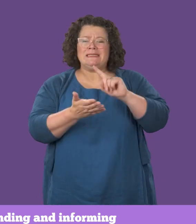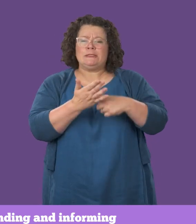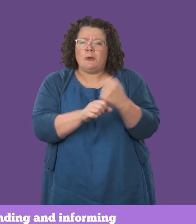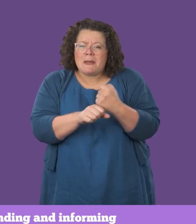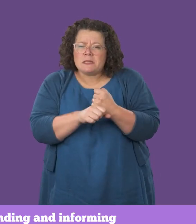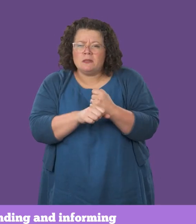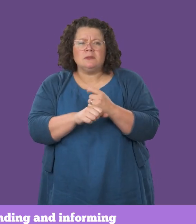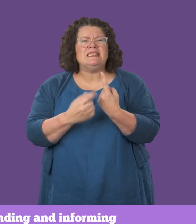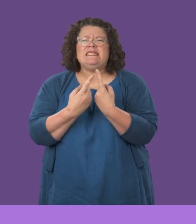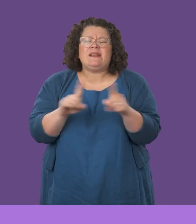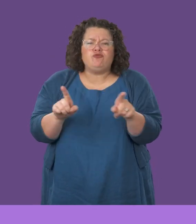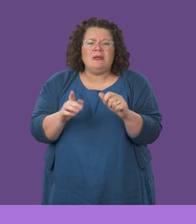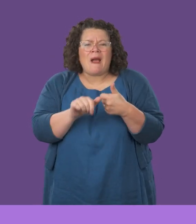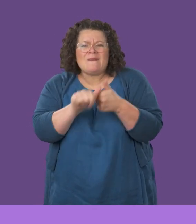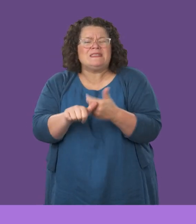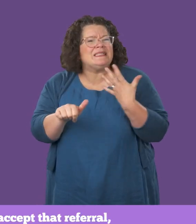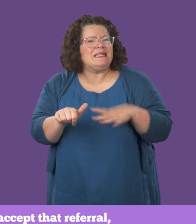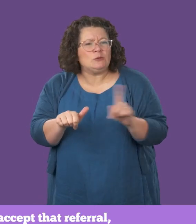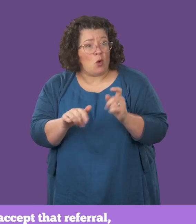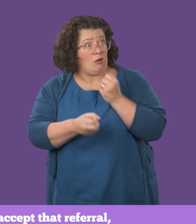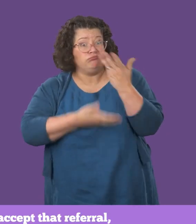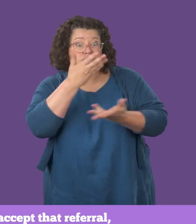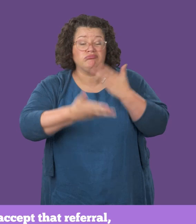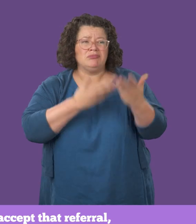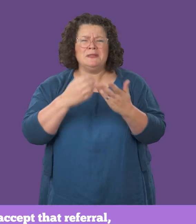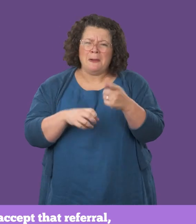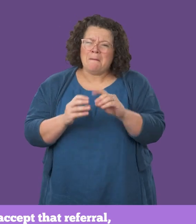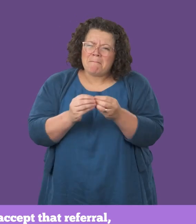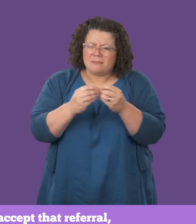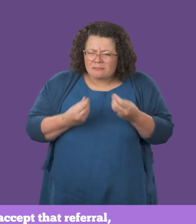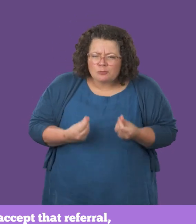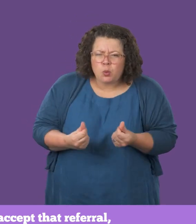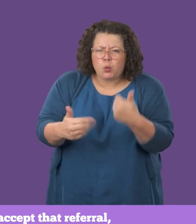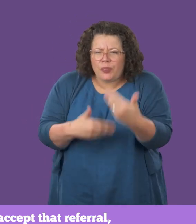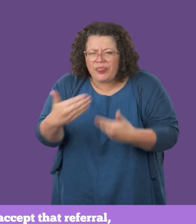different advocacy, and make it seamless. You know, just accept that referral, get on with it, and make